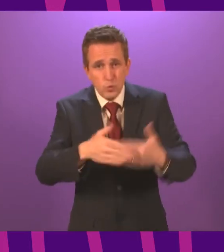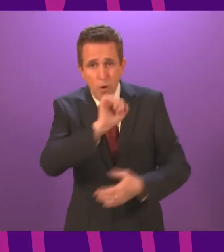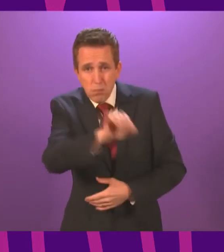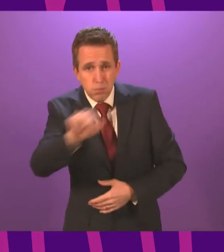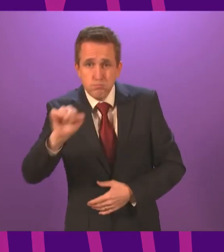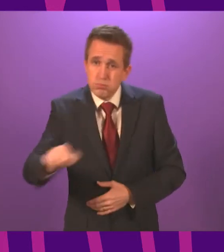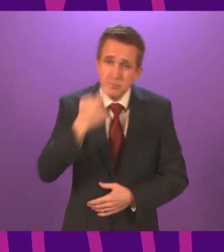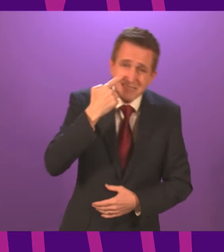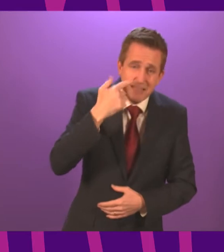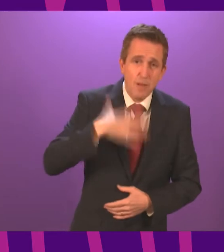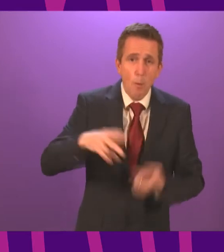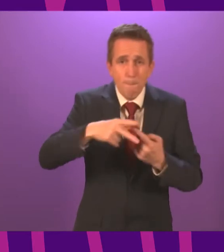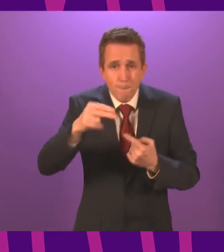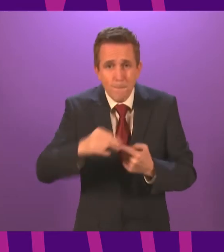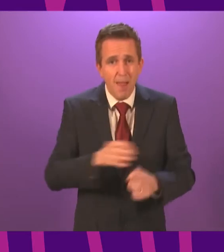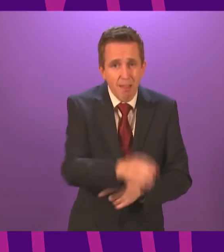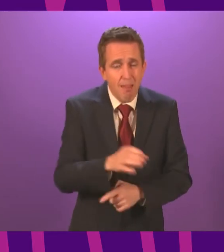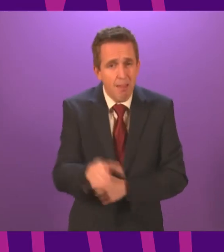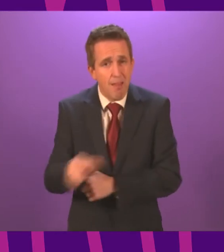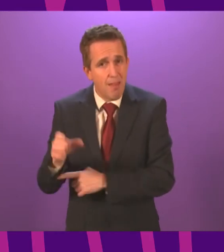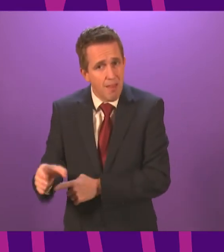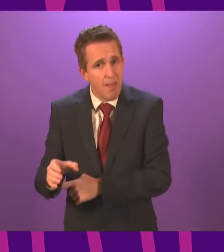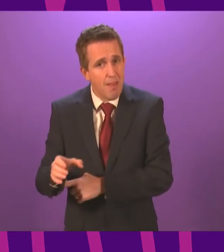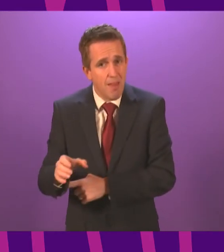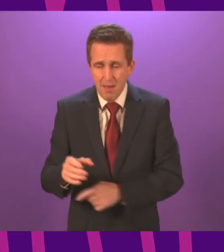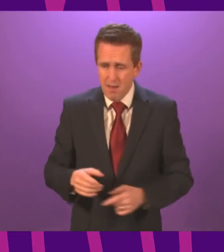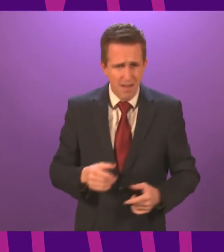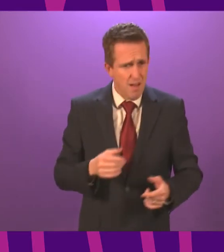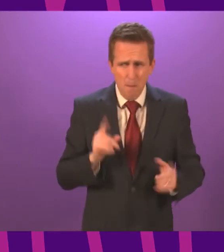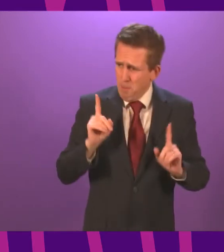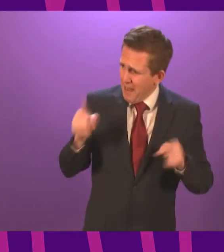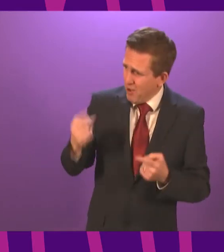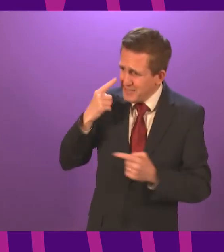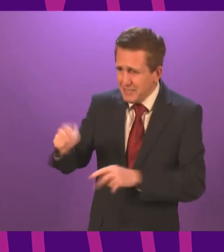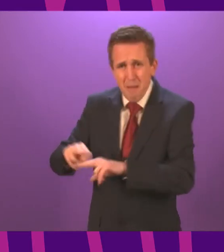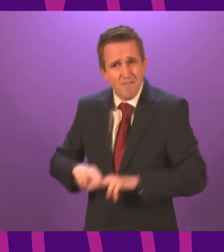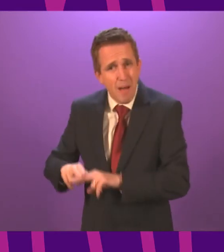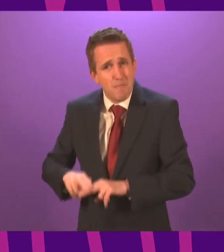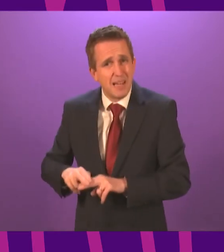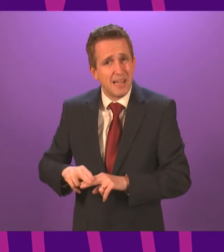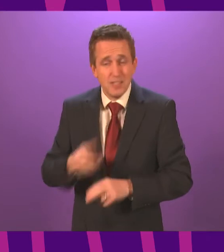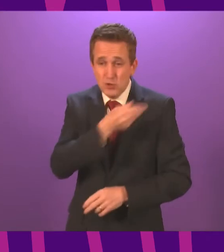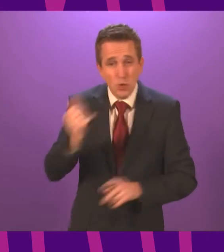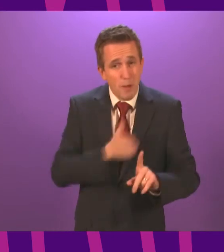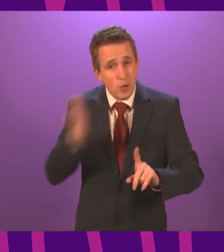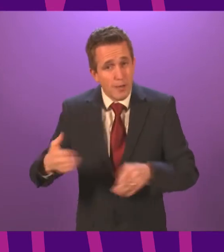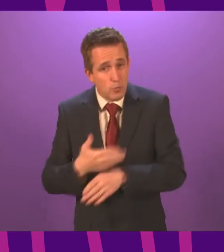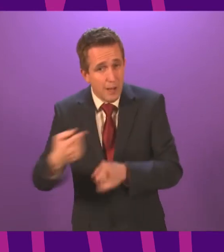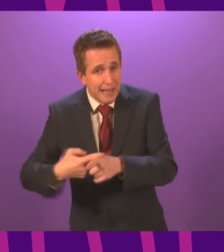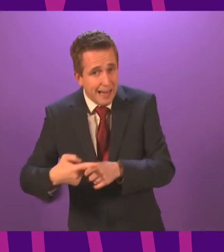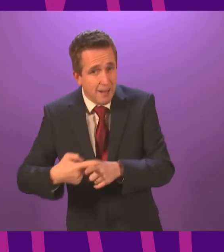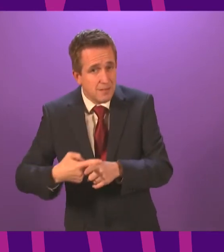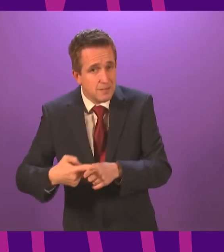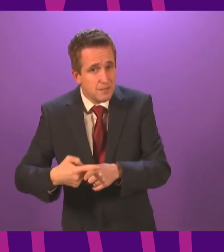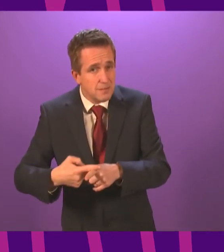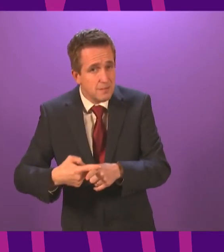have their milk delivered and going to different areas if I can't see my family. Some people are even being sent to work in England.